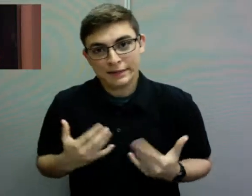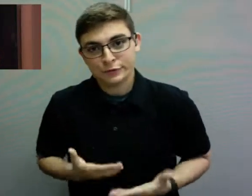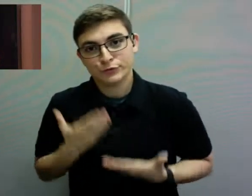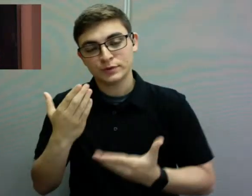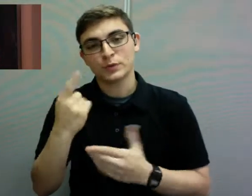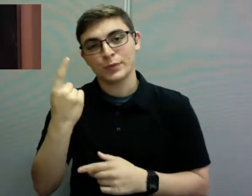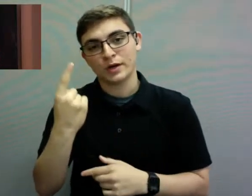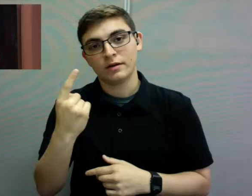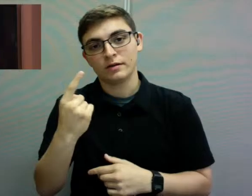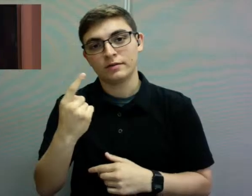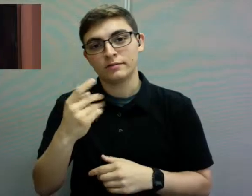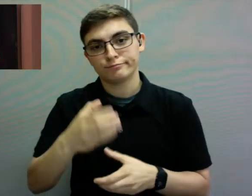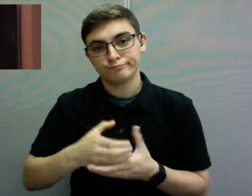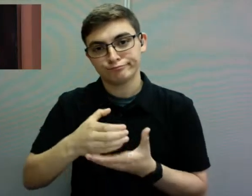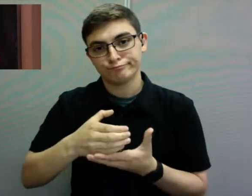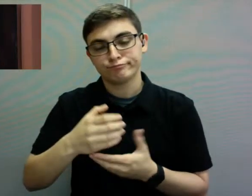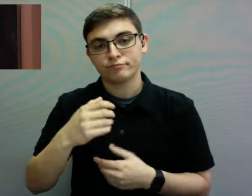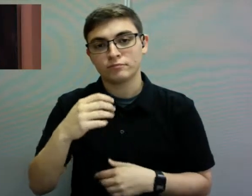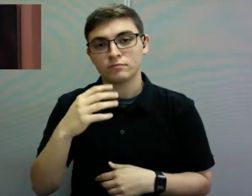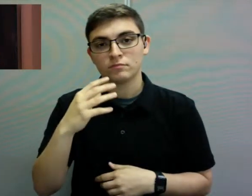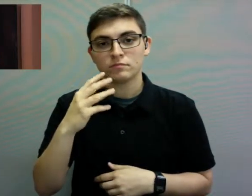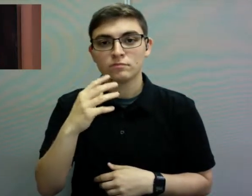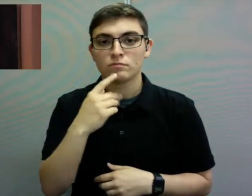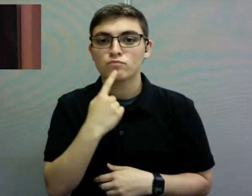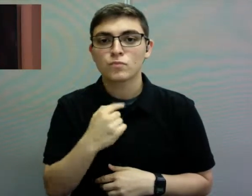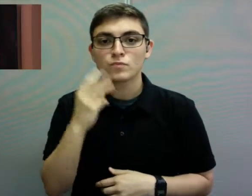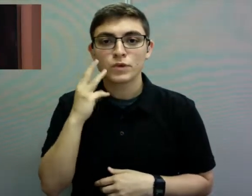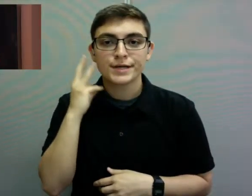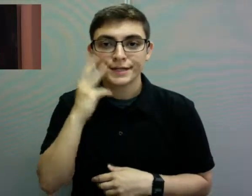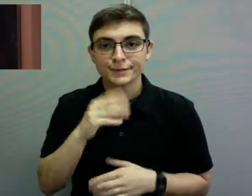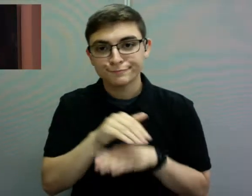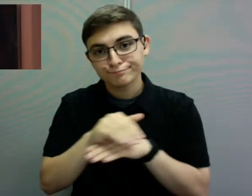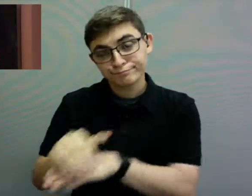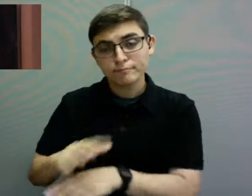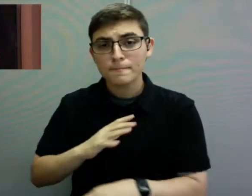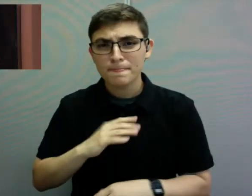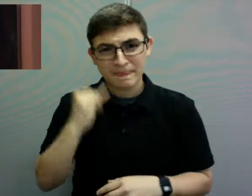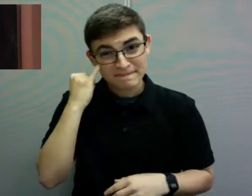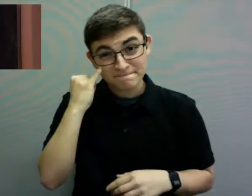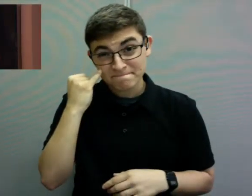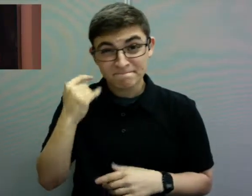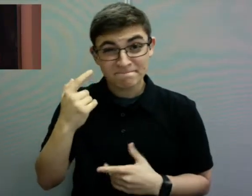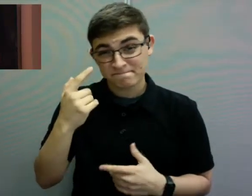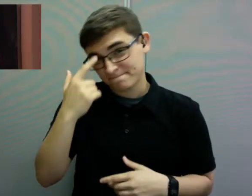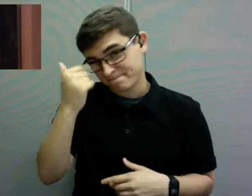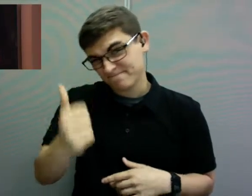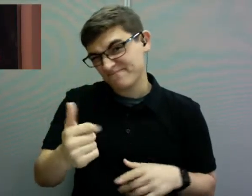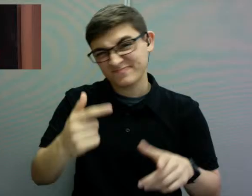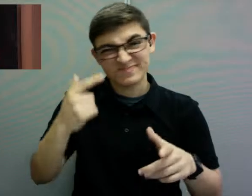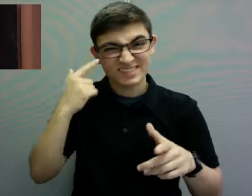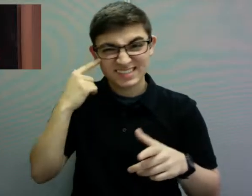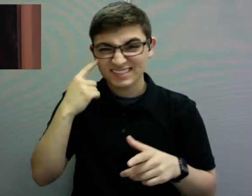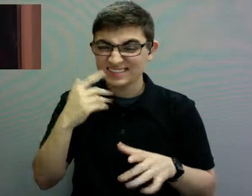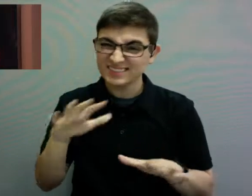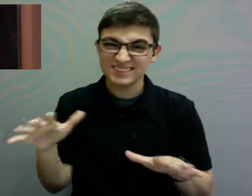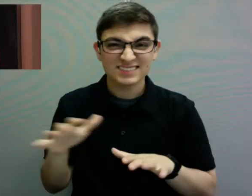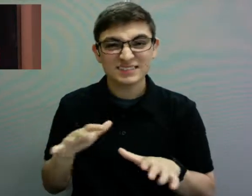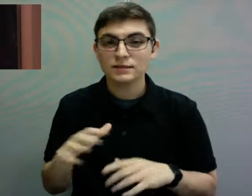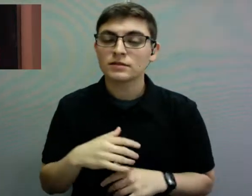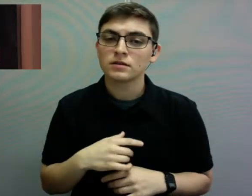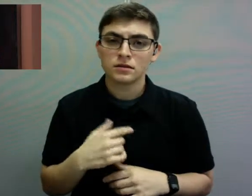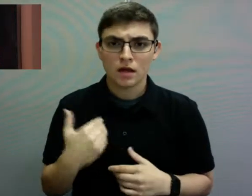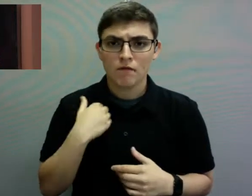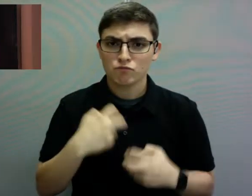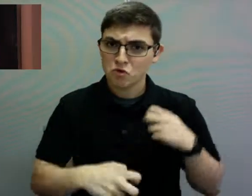red wine a night would be appropriate. And you have to judge this for yourself. I've had some patients that have had problems with alcohol